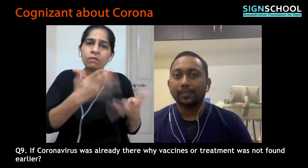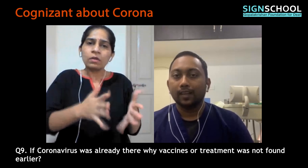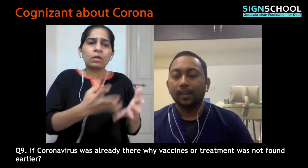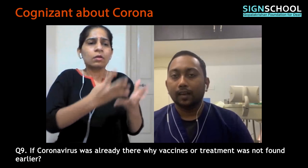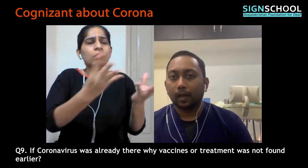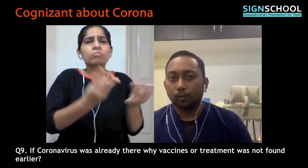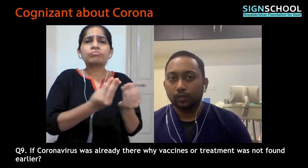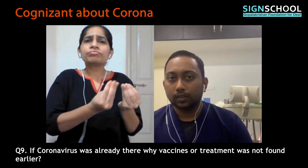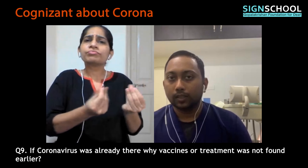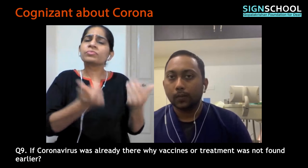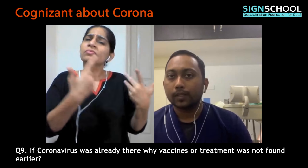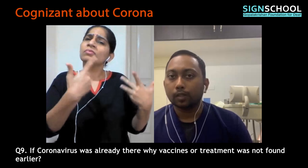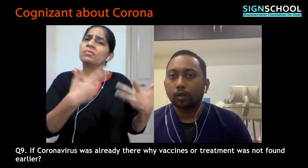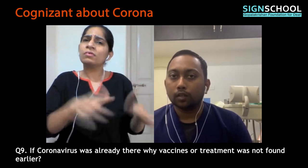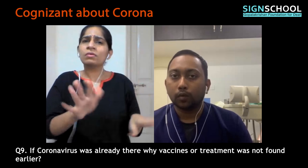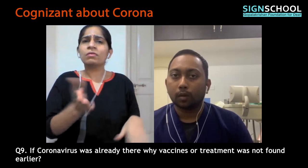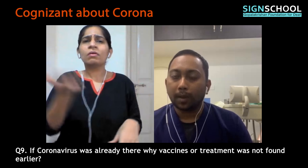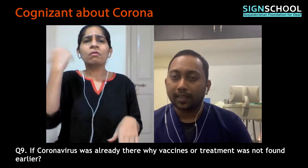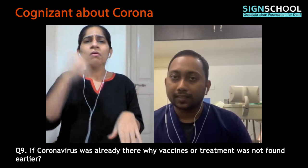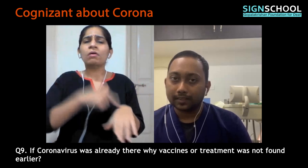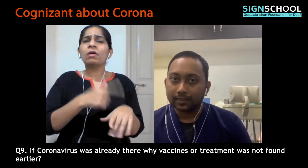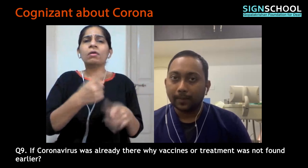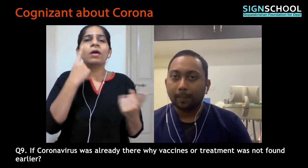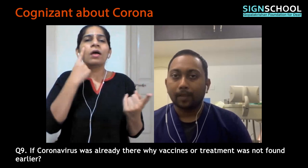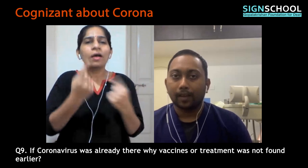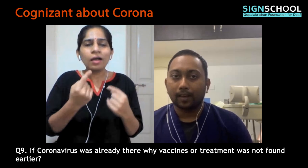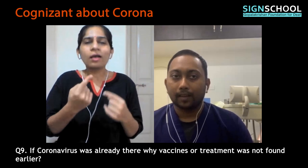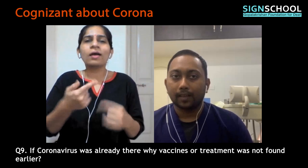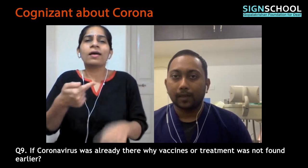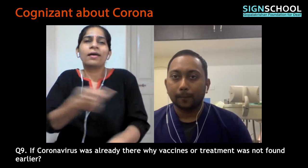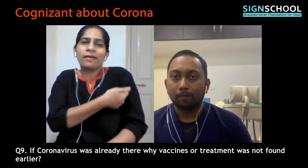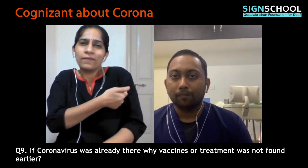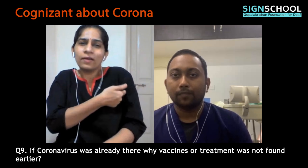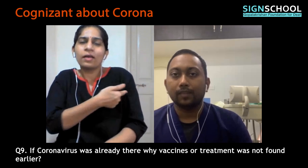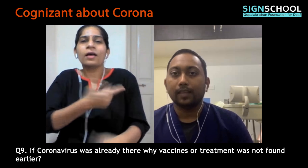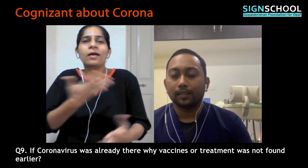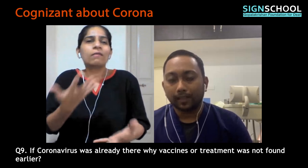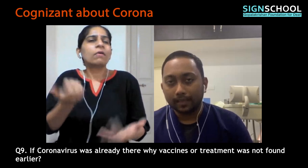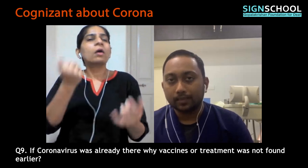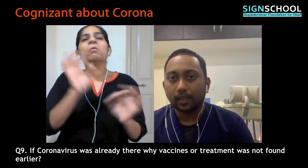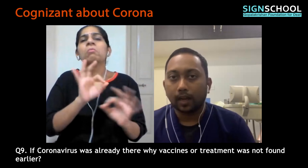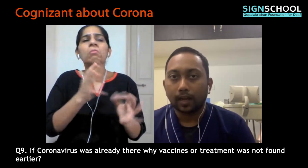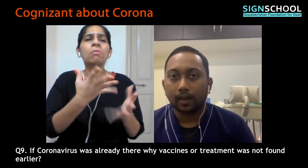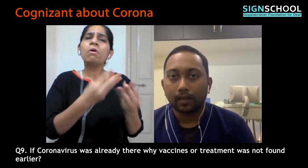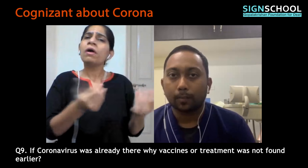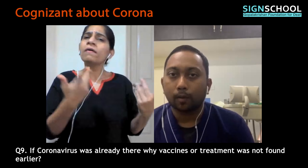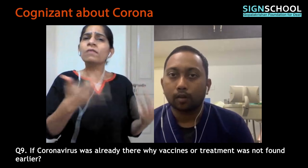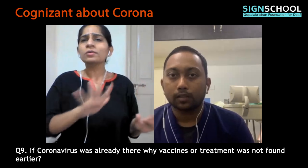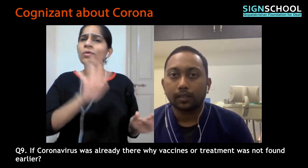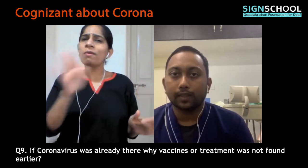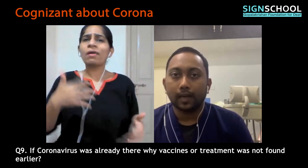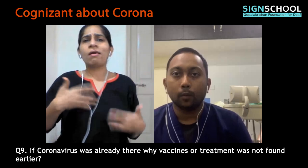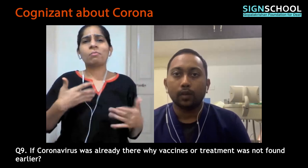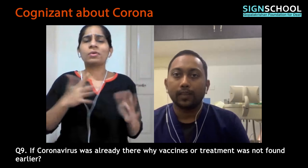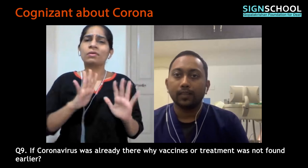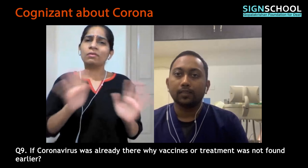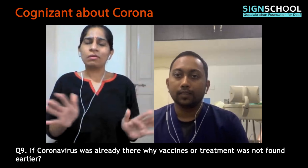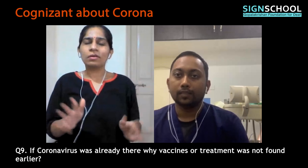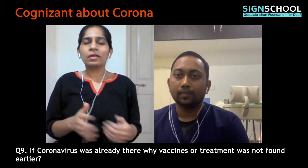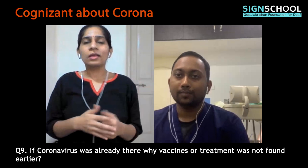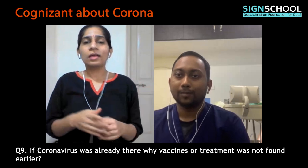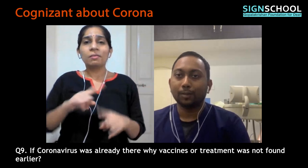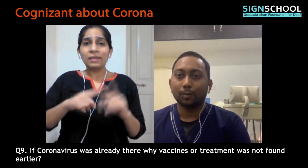just relaxed. Now this situation calls for a vaccine, and the scientists are under progress and they are